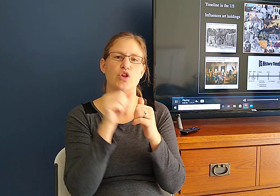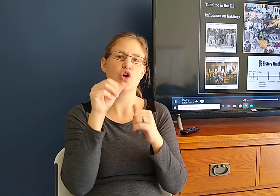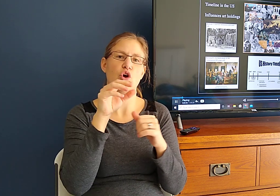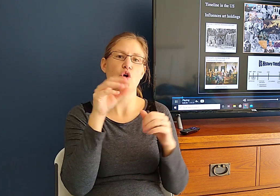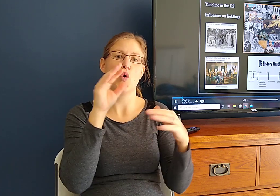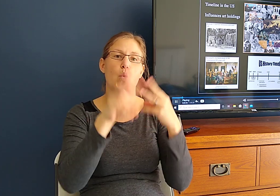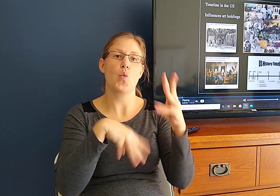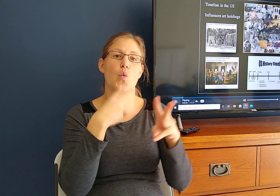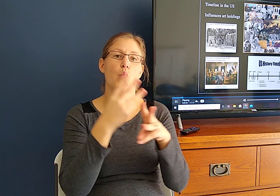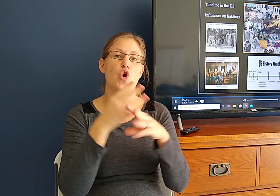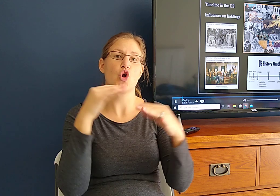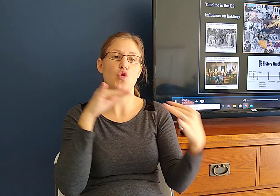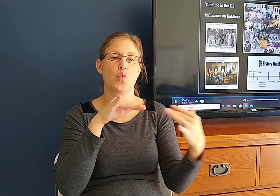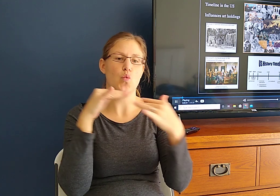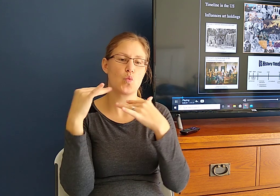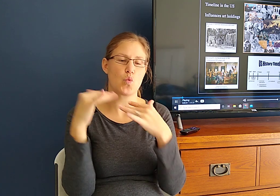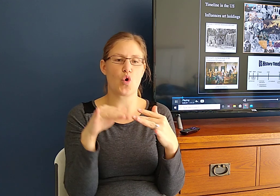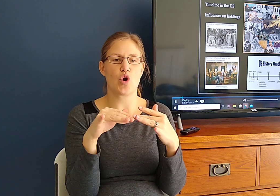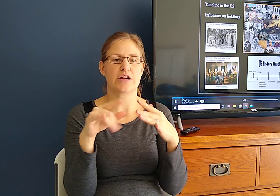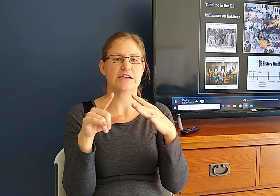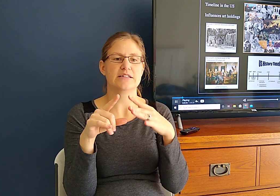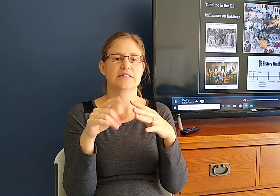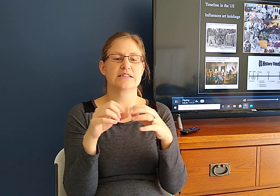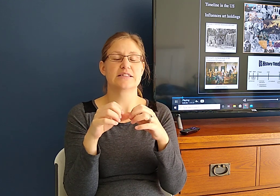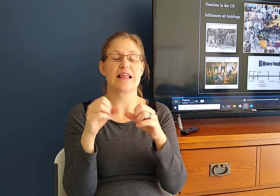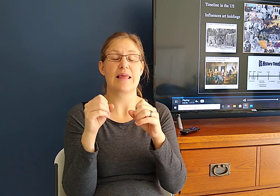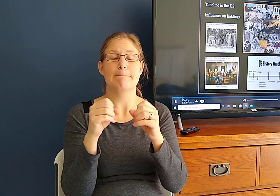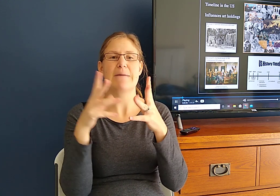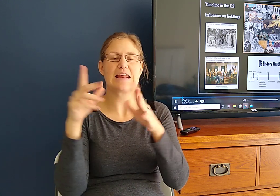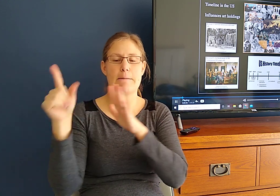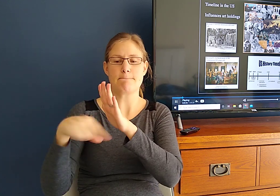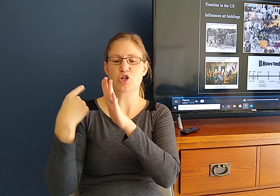the escaped many persecuted artists to the United States.